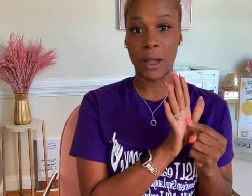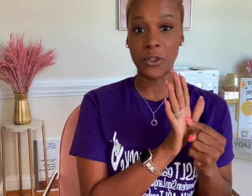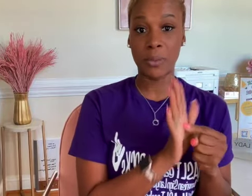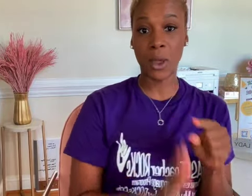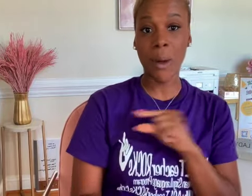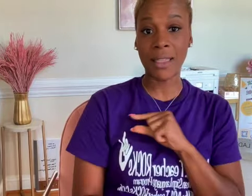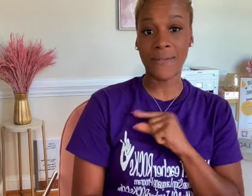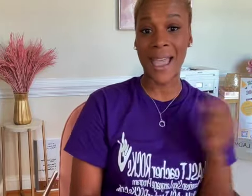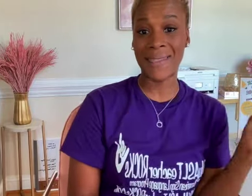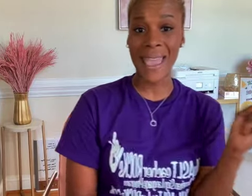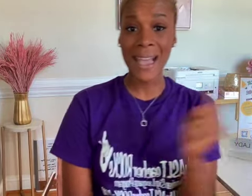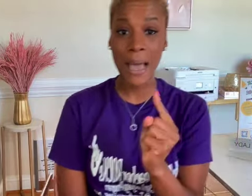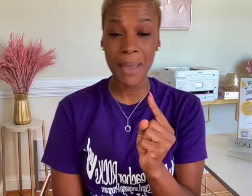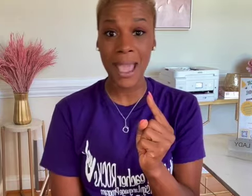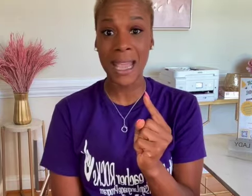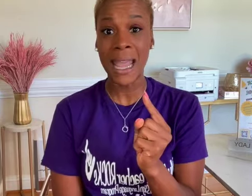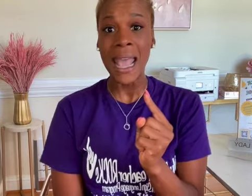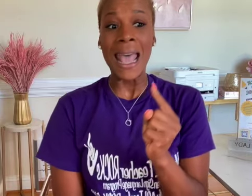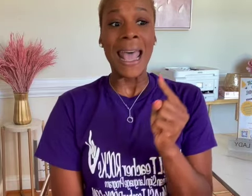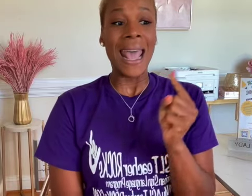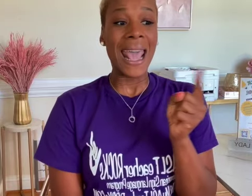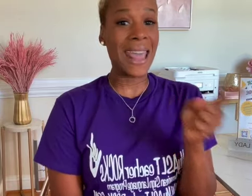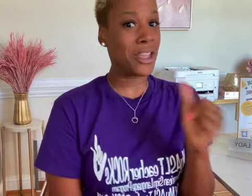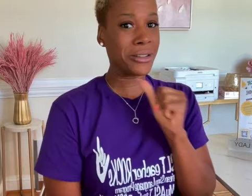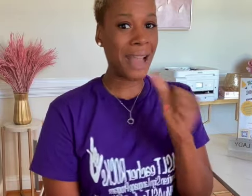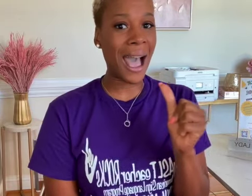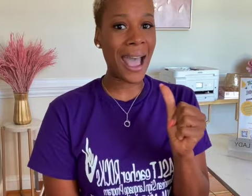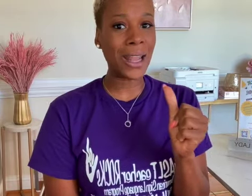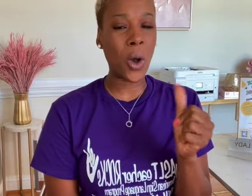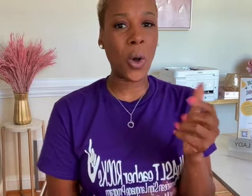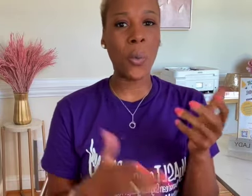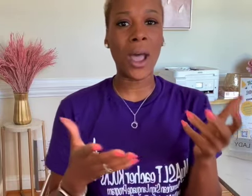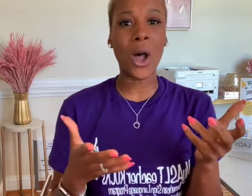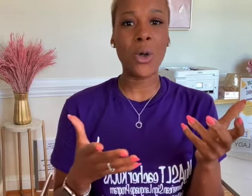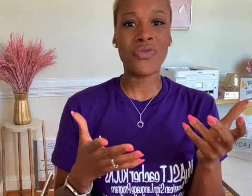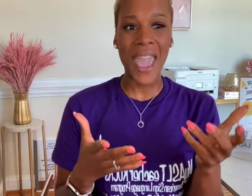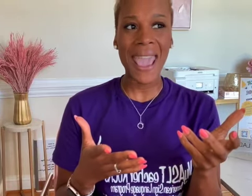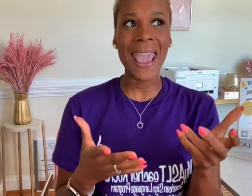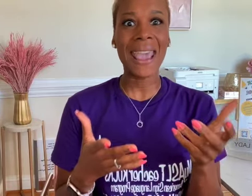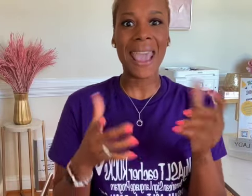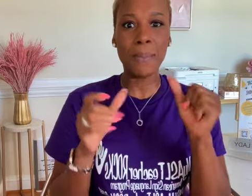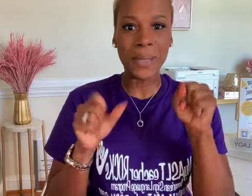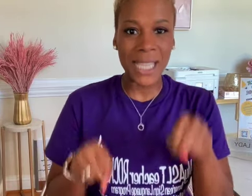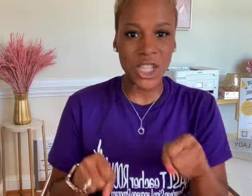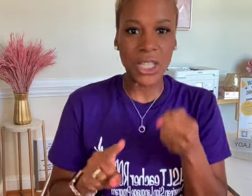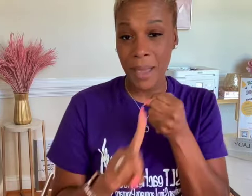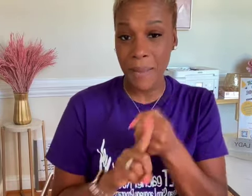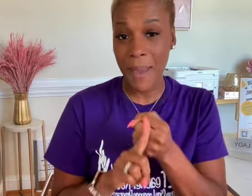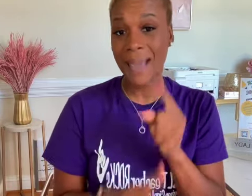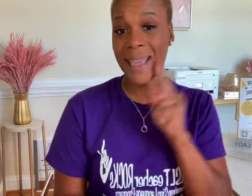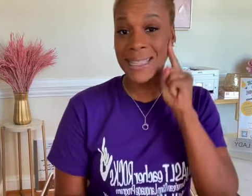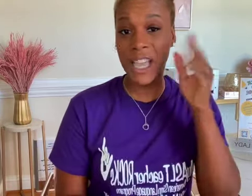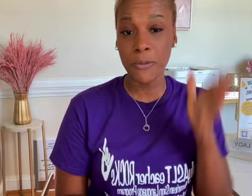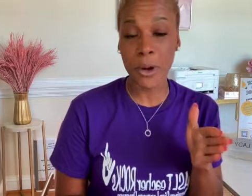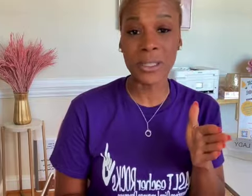to be qualified and they come in and they're not, well, they can potentially impact that deaf person's